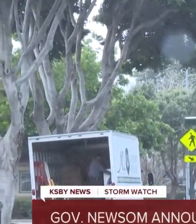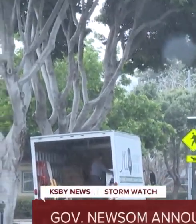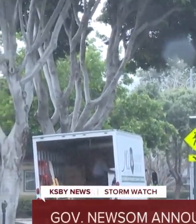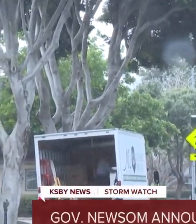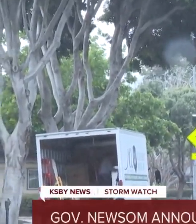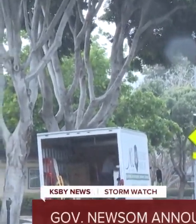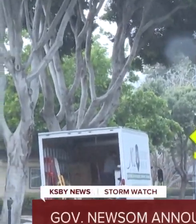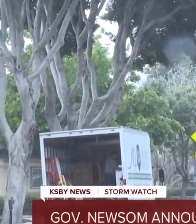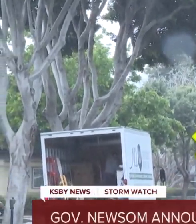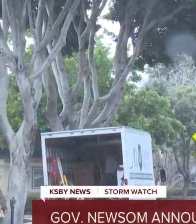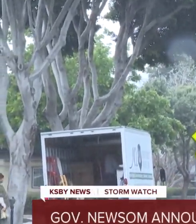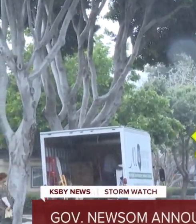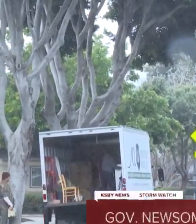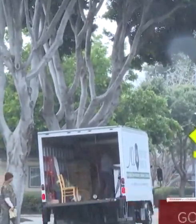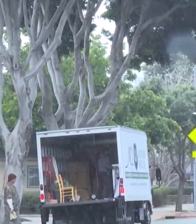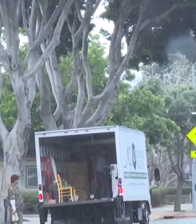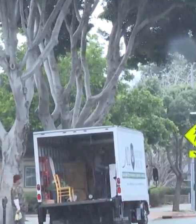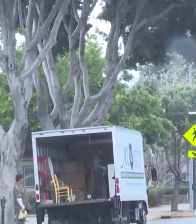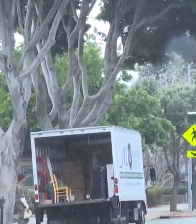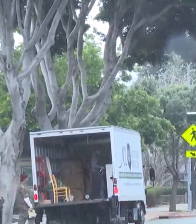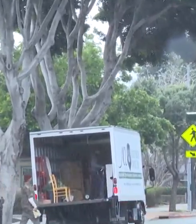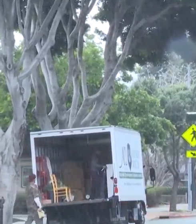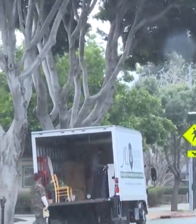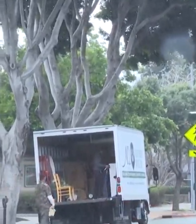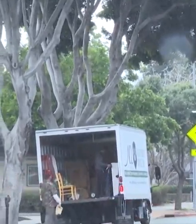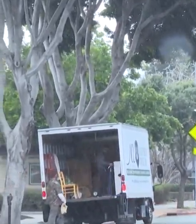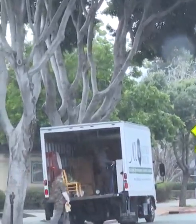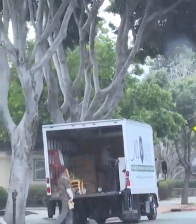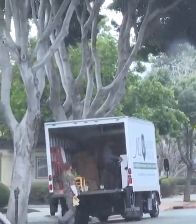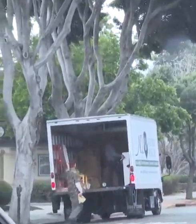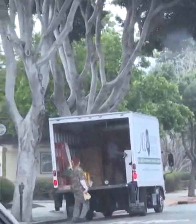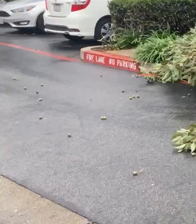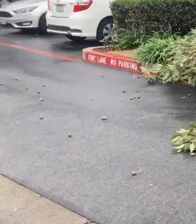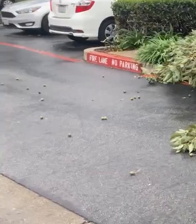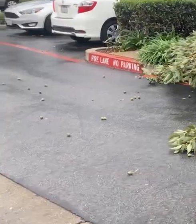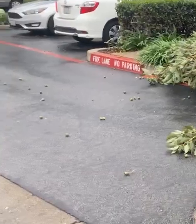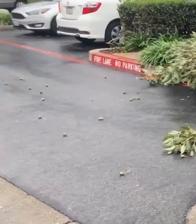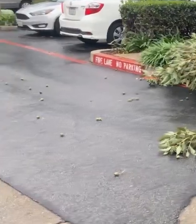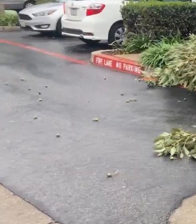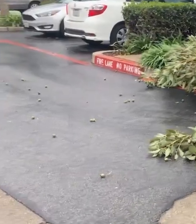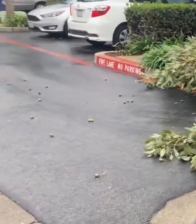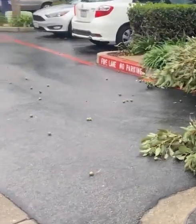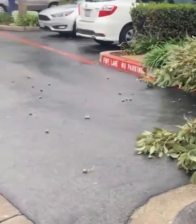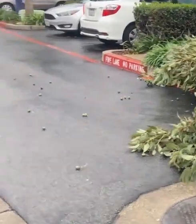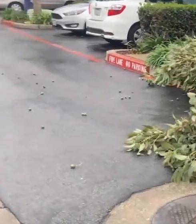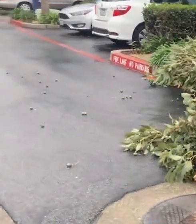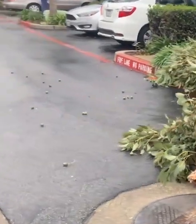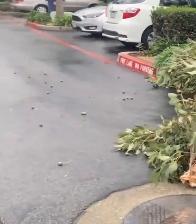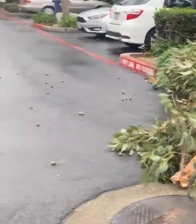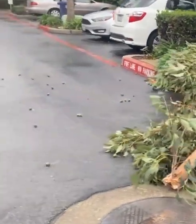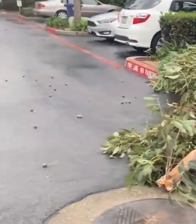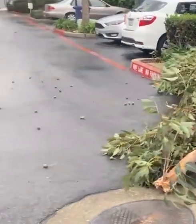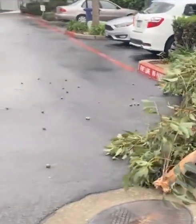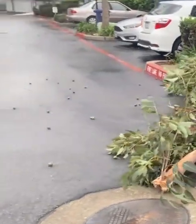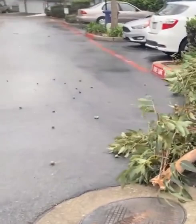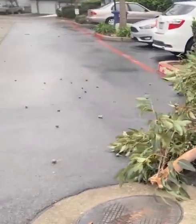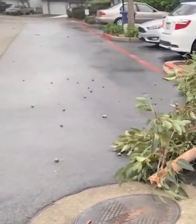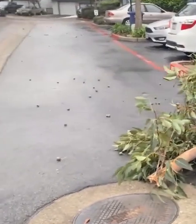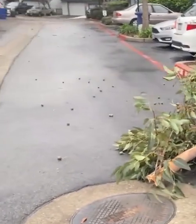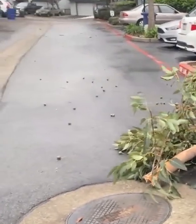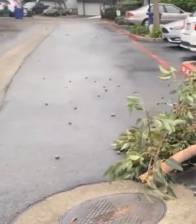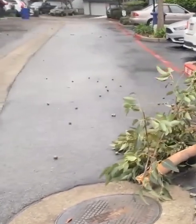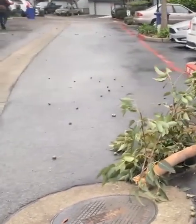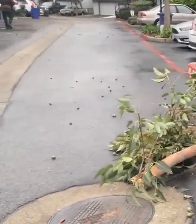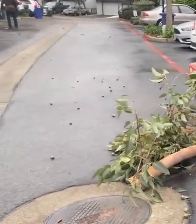disaster response and to provide more aid for highway repairs and local recovery efforts. In a state briefing today, officials